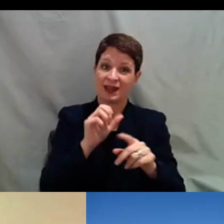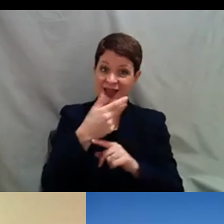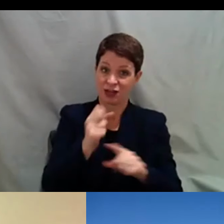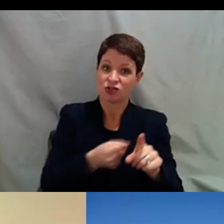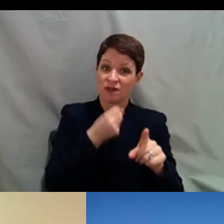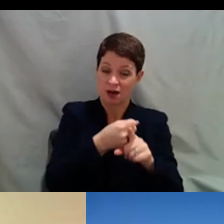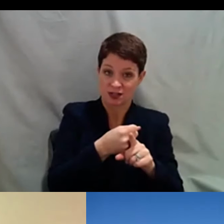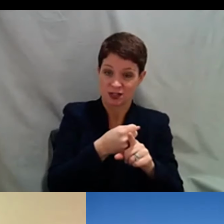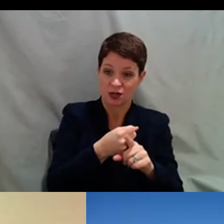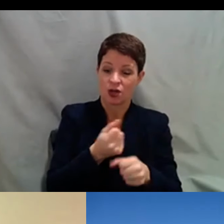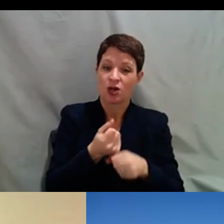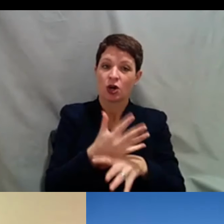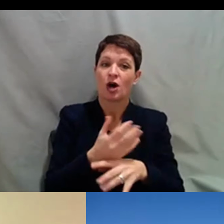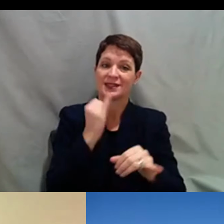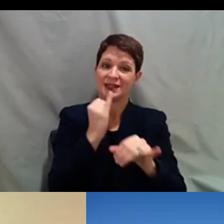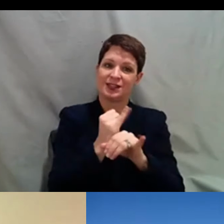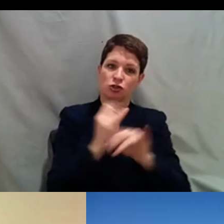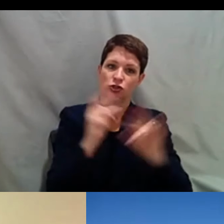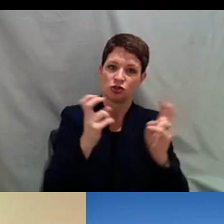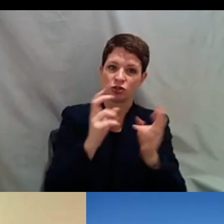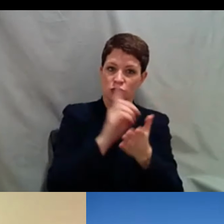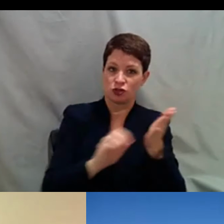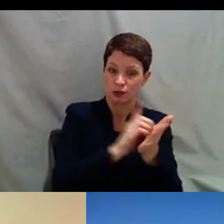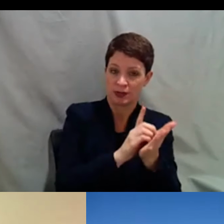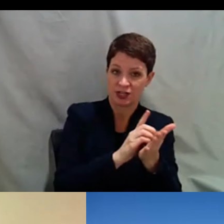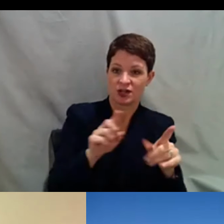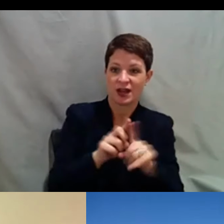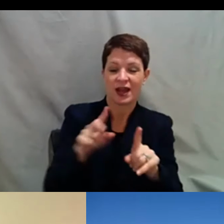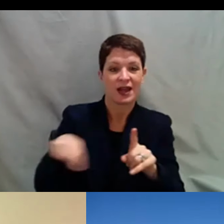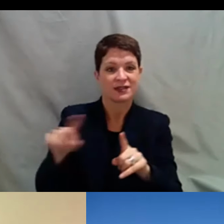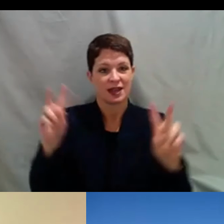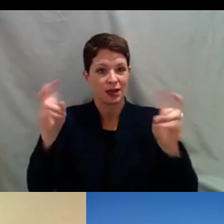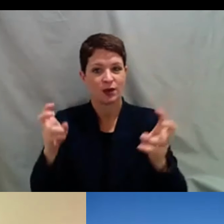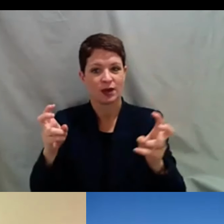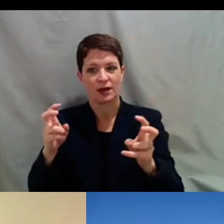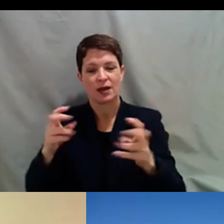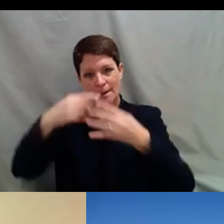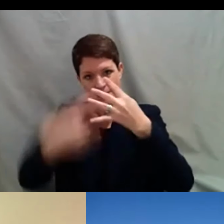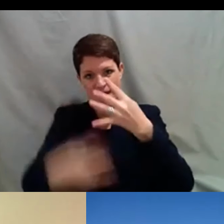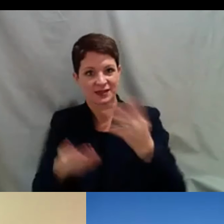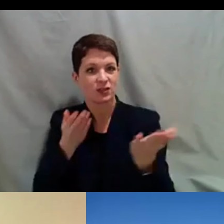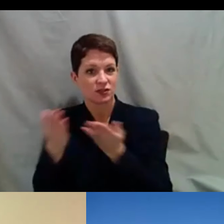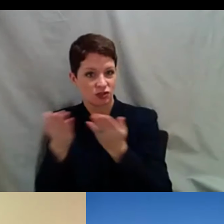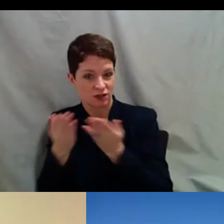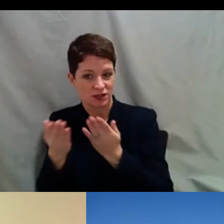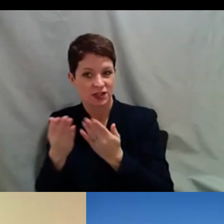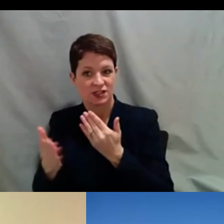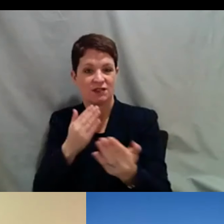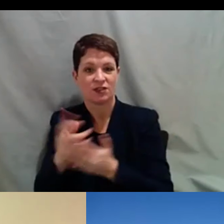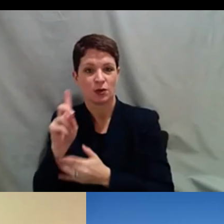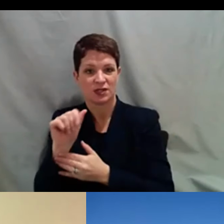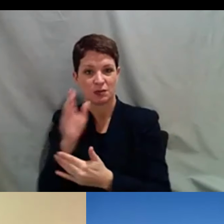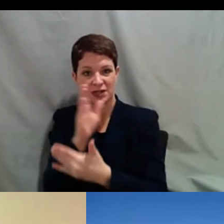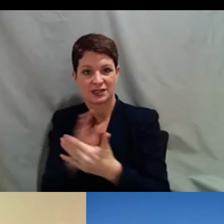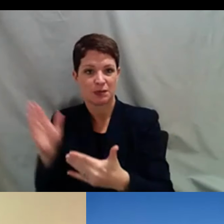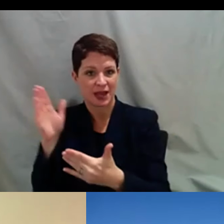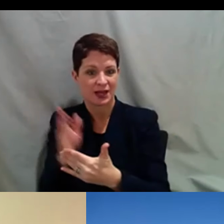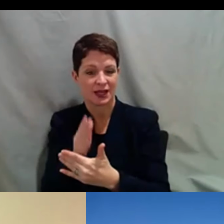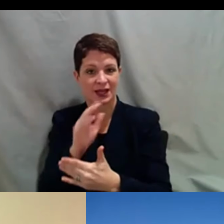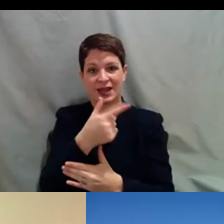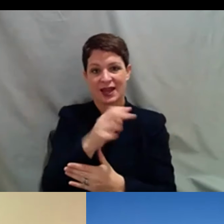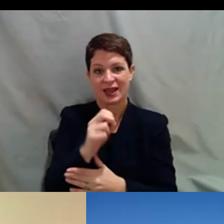create institutional discrimination as they receive quote unquote baskets of services despite disability spanning both age and